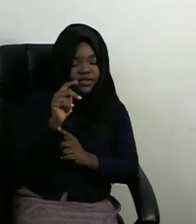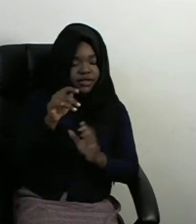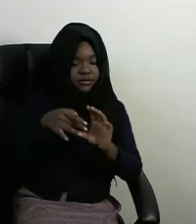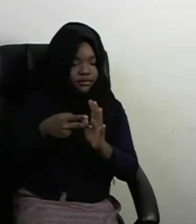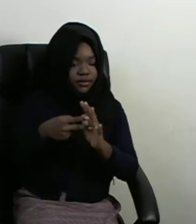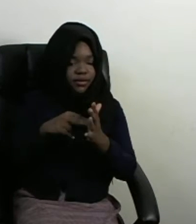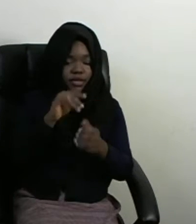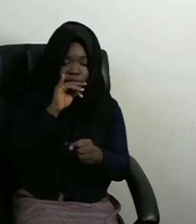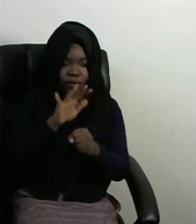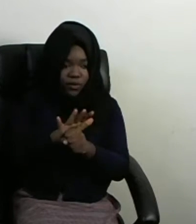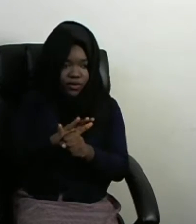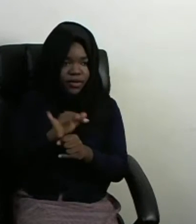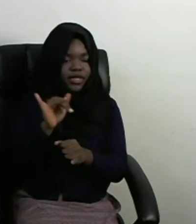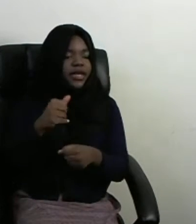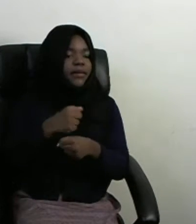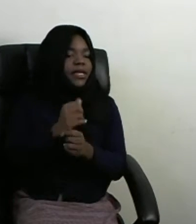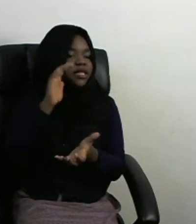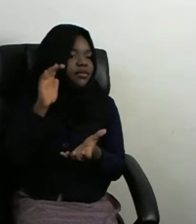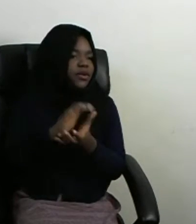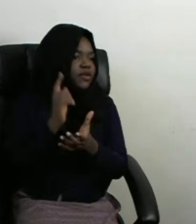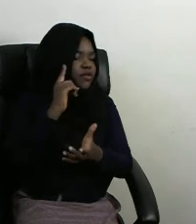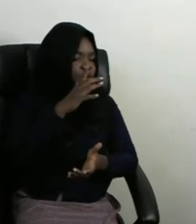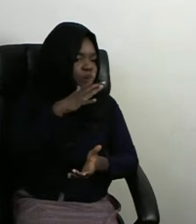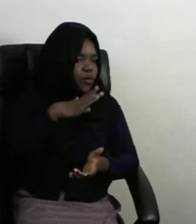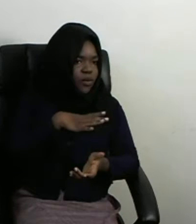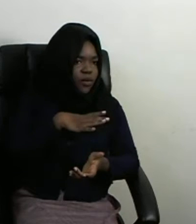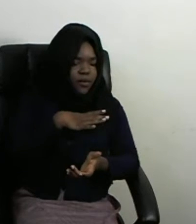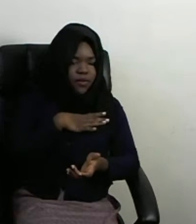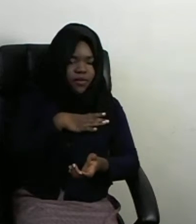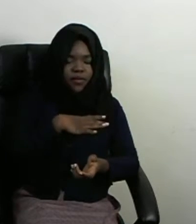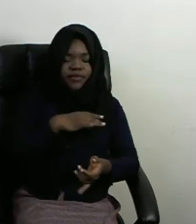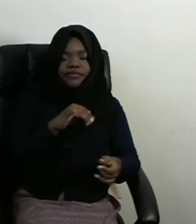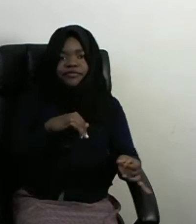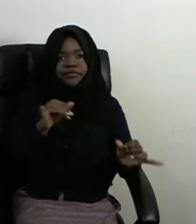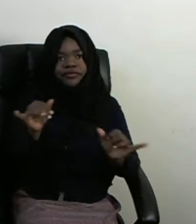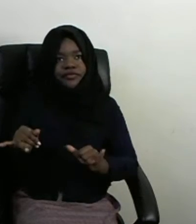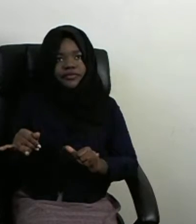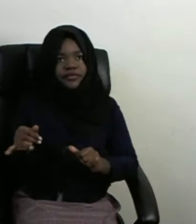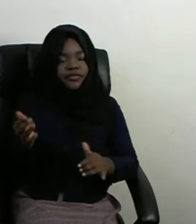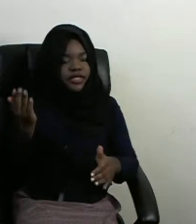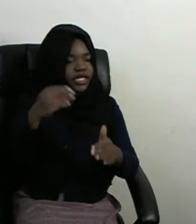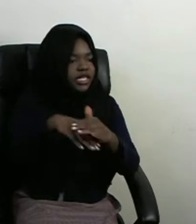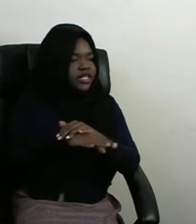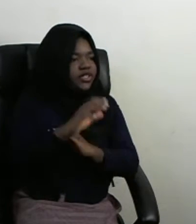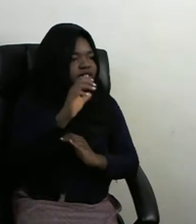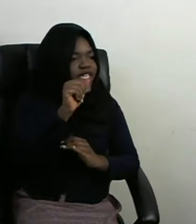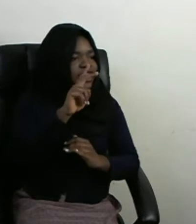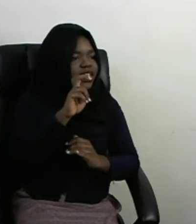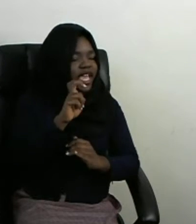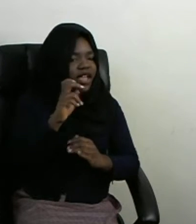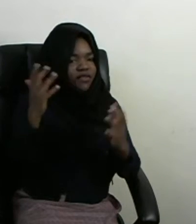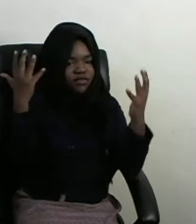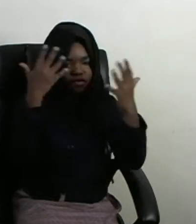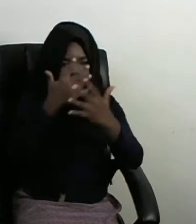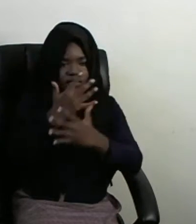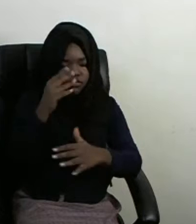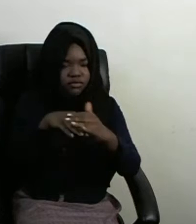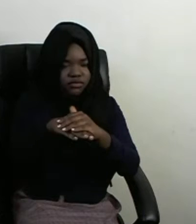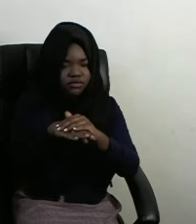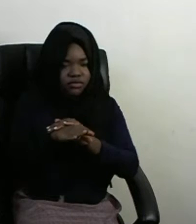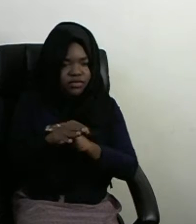commitment, makes marriage for the woman, it's kind of like entering into a cave and then